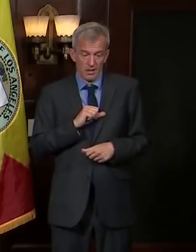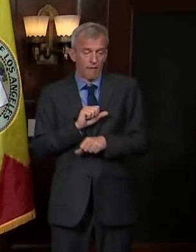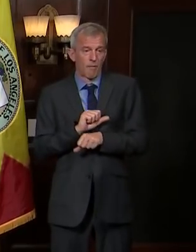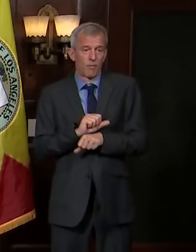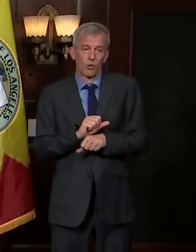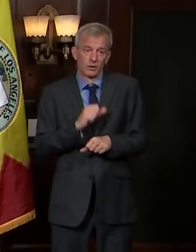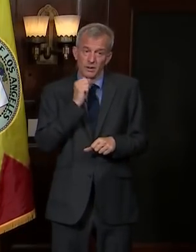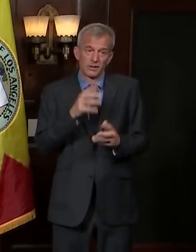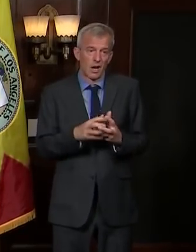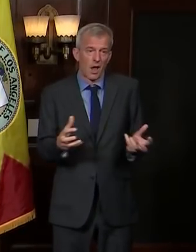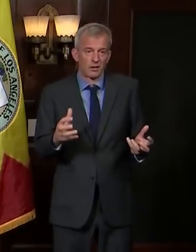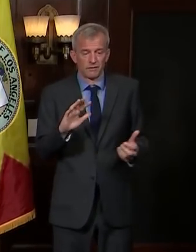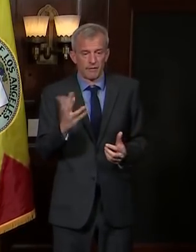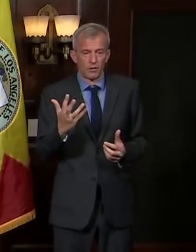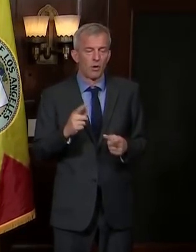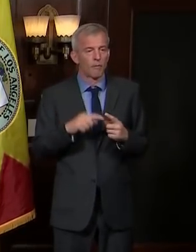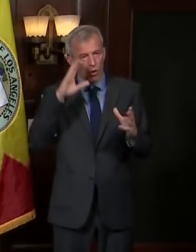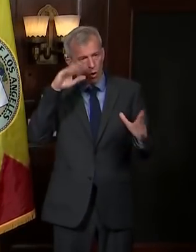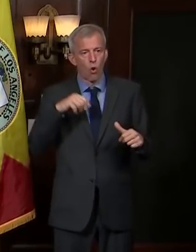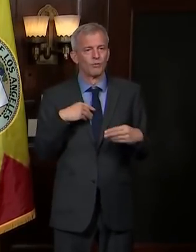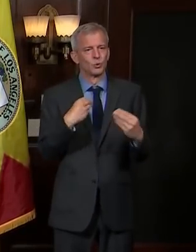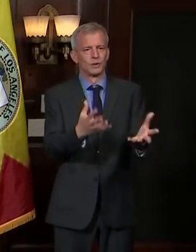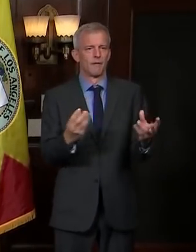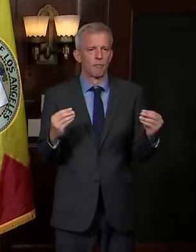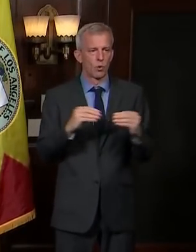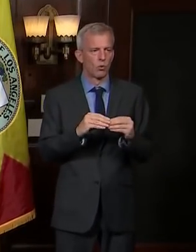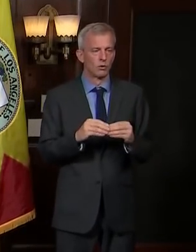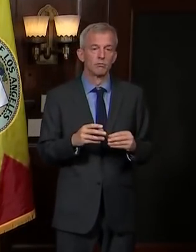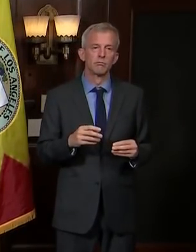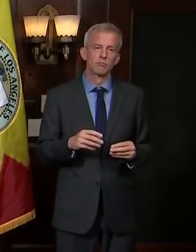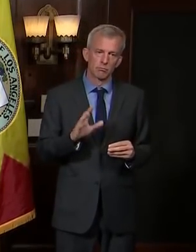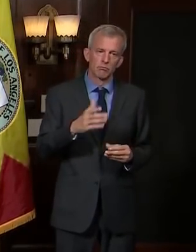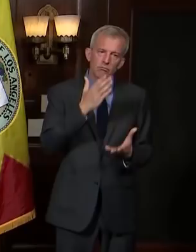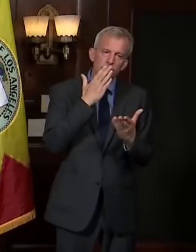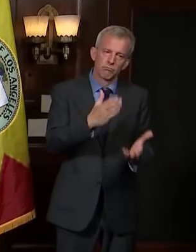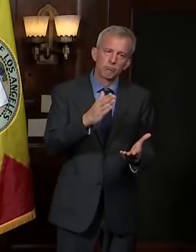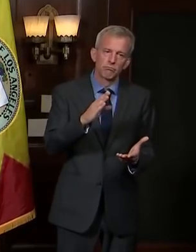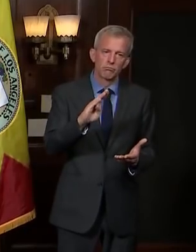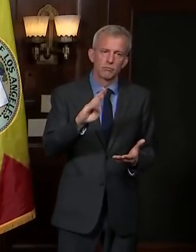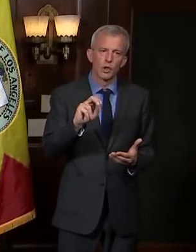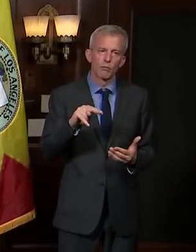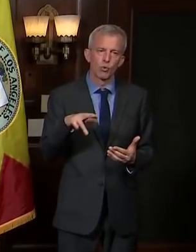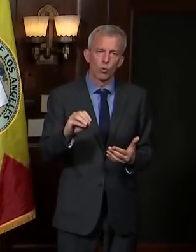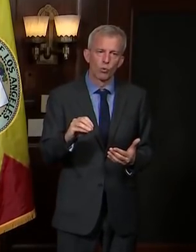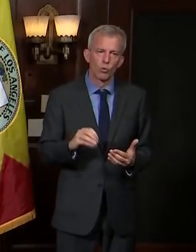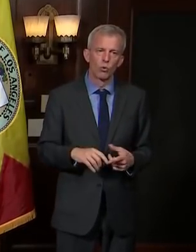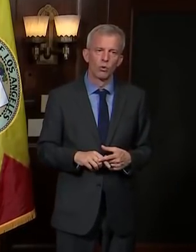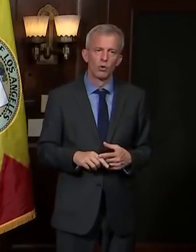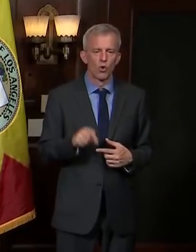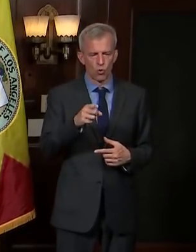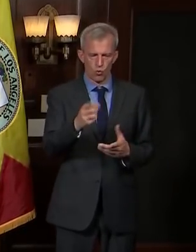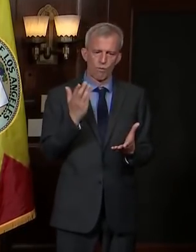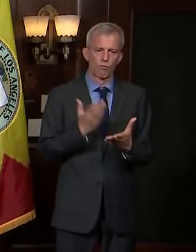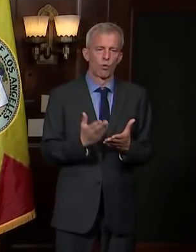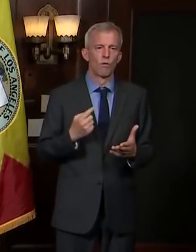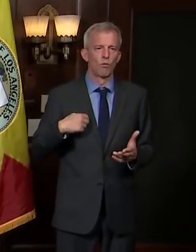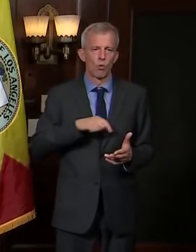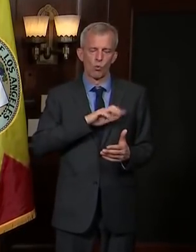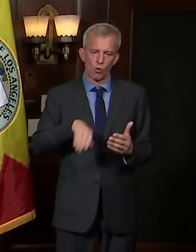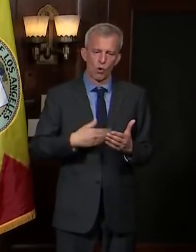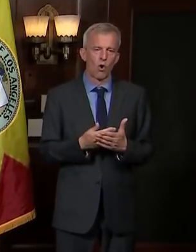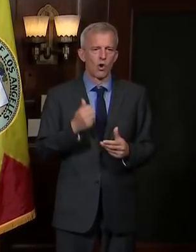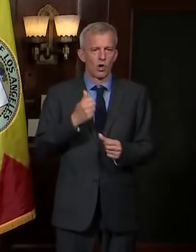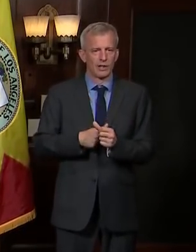not a lot, but I hope to give more." Thank you, Bruno. You remind us that we are all each other's